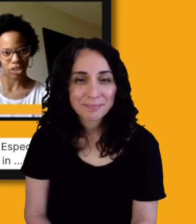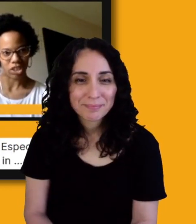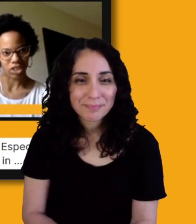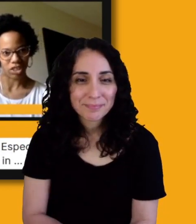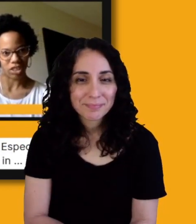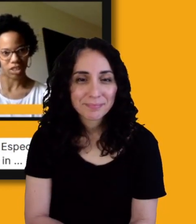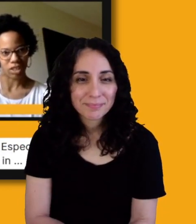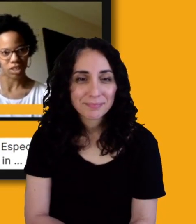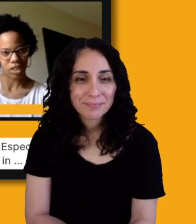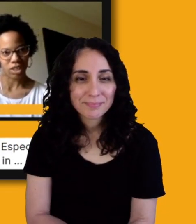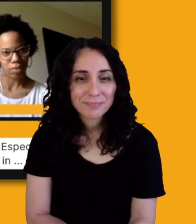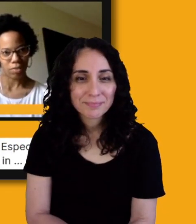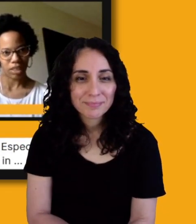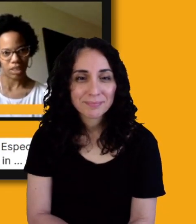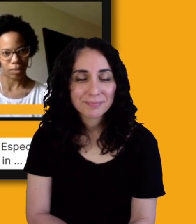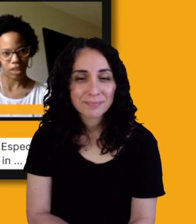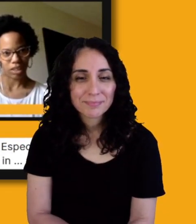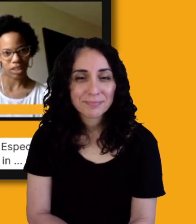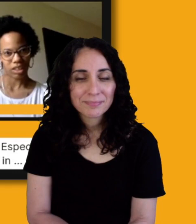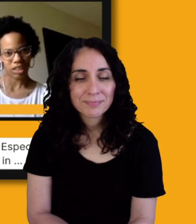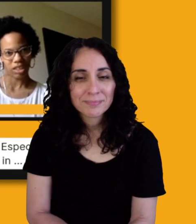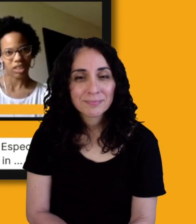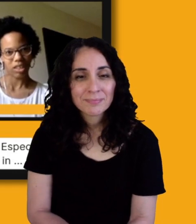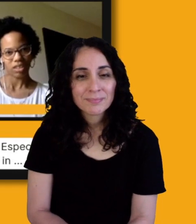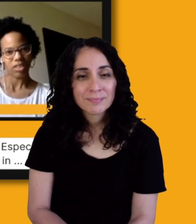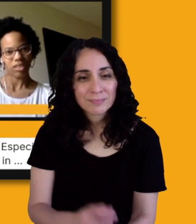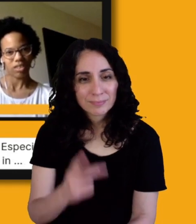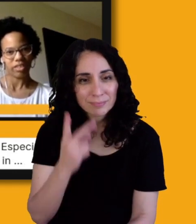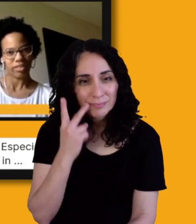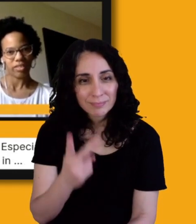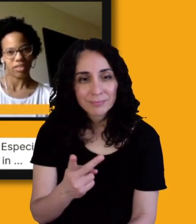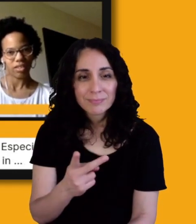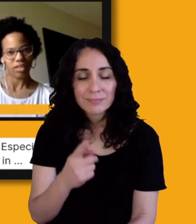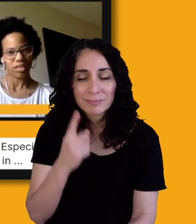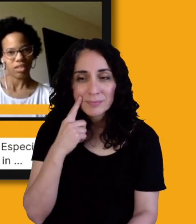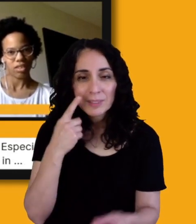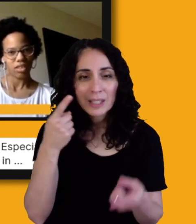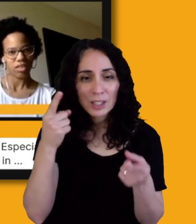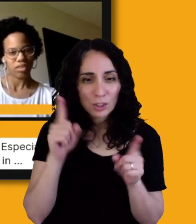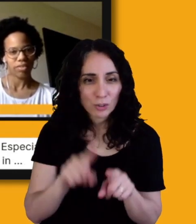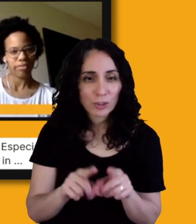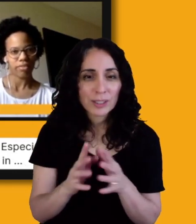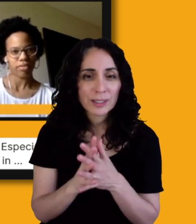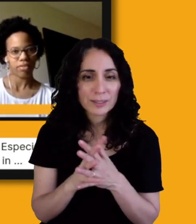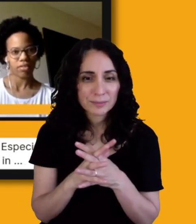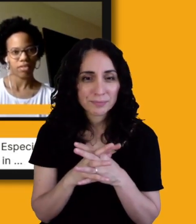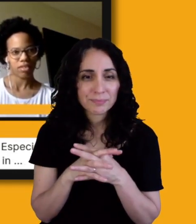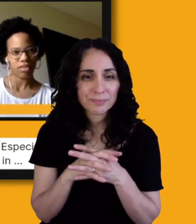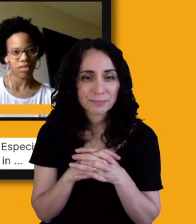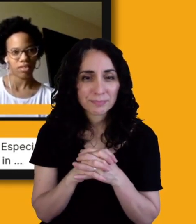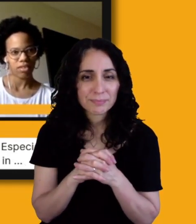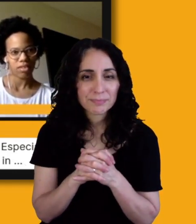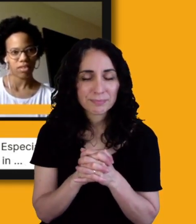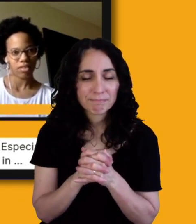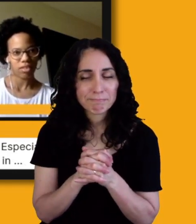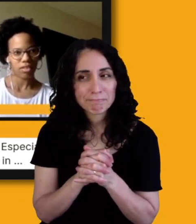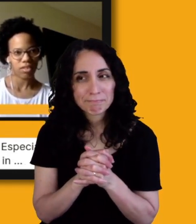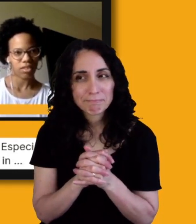seeing that. And I'm also thinking, um, I, I, so agree because I think, um, uh,